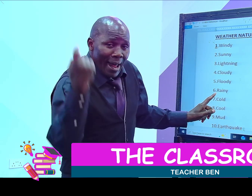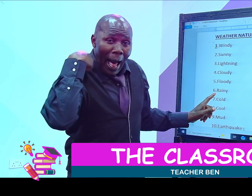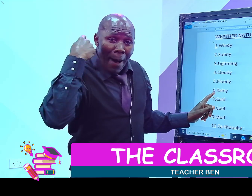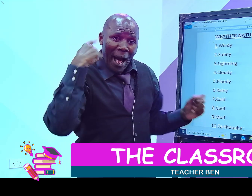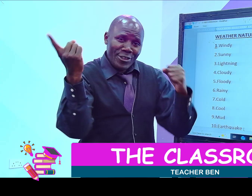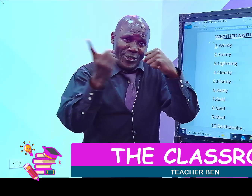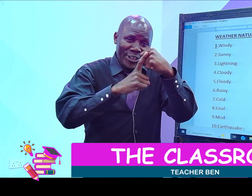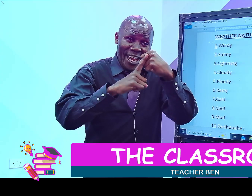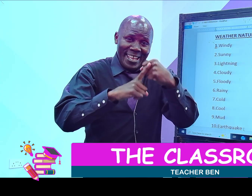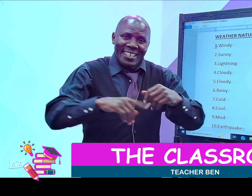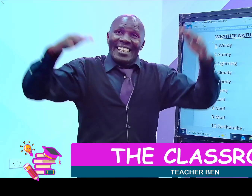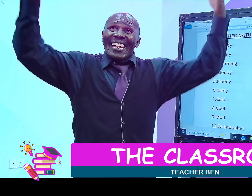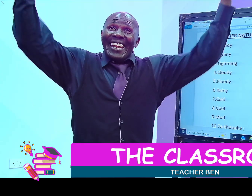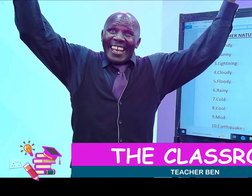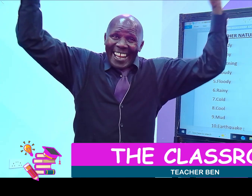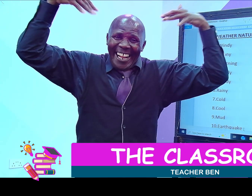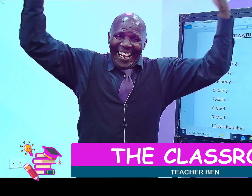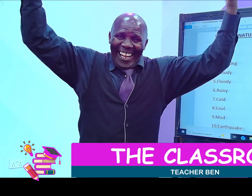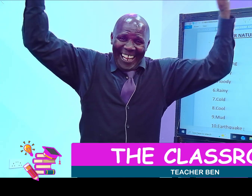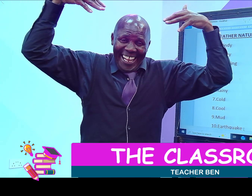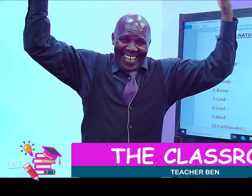Number 6, rainy.